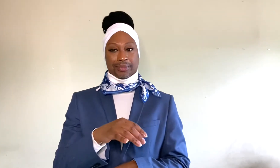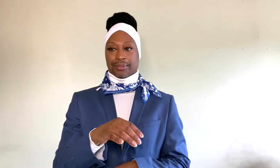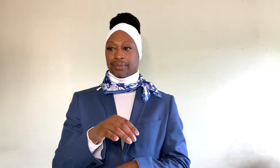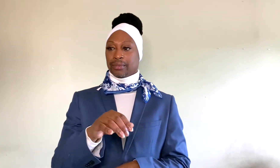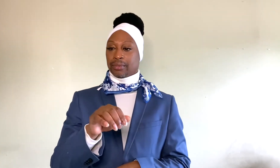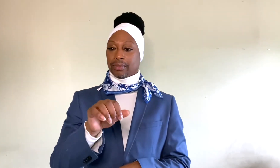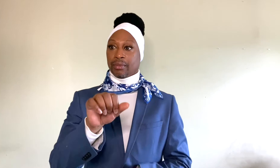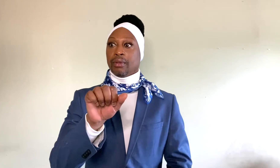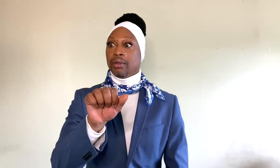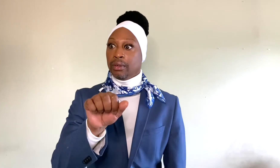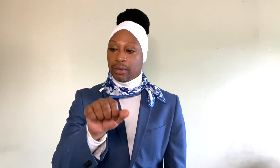Oh